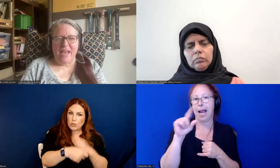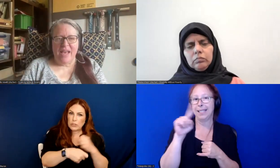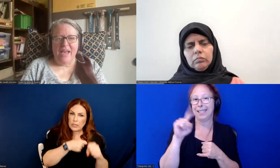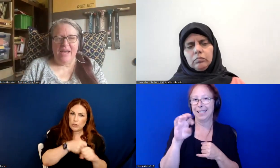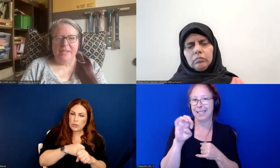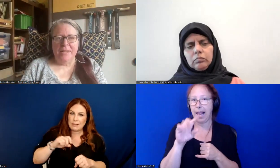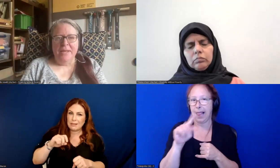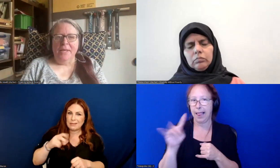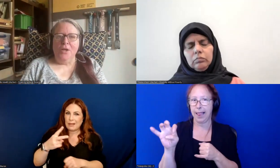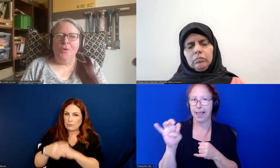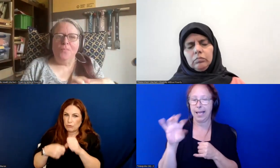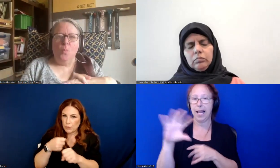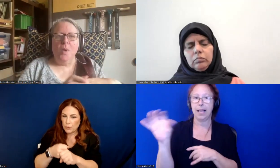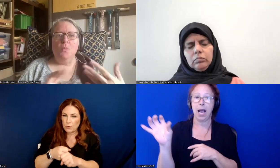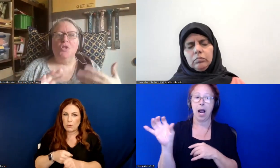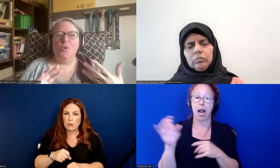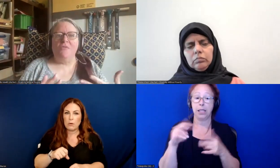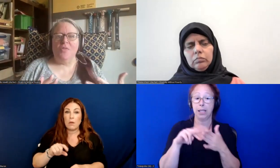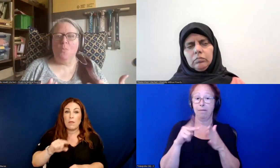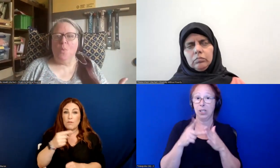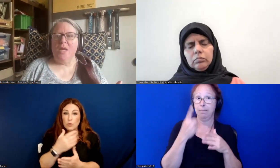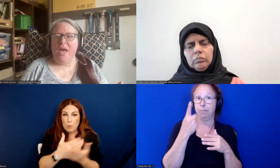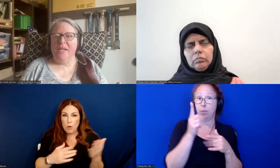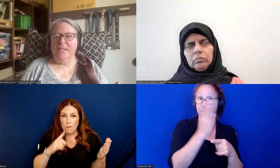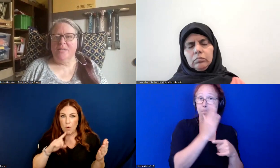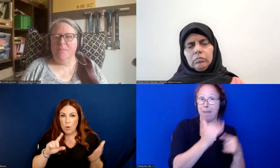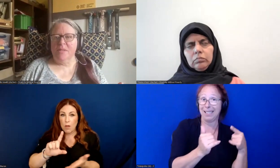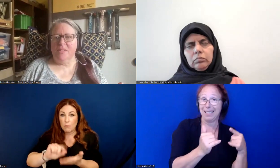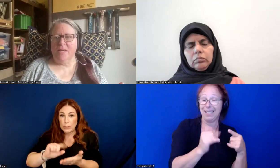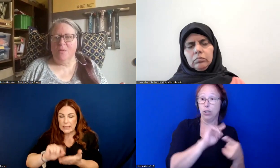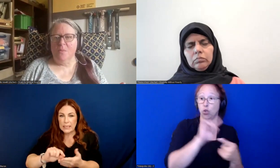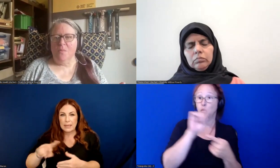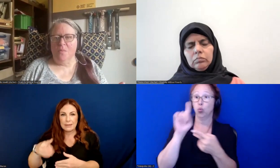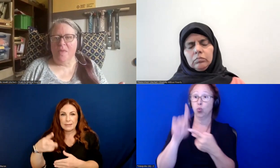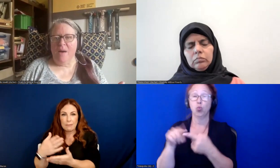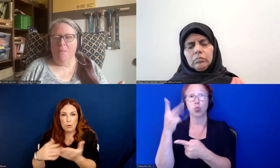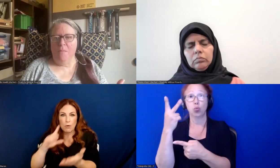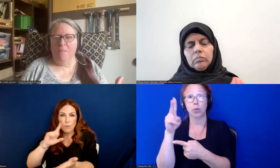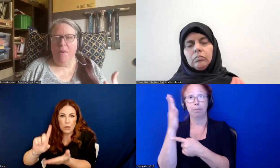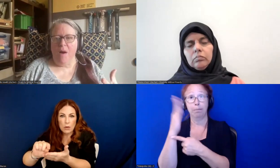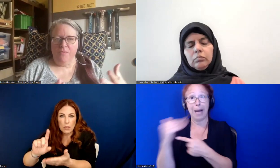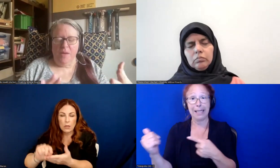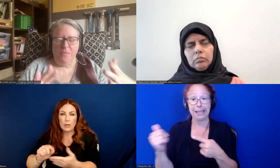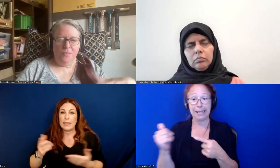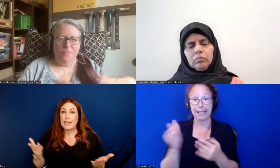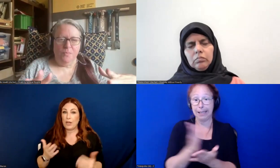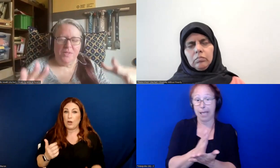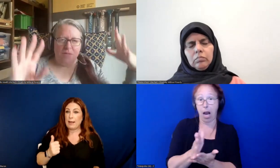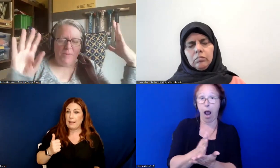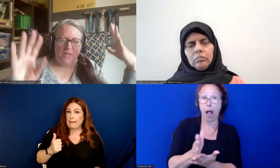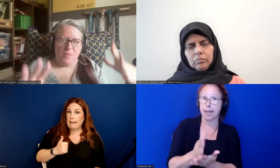Canada Gazette. And, we will do everything we can at Disability Without